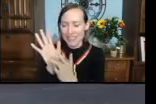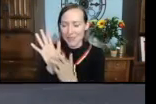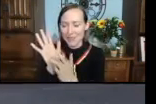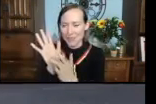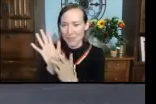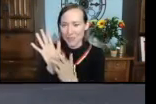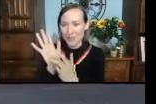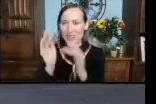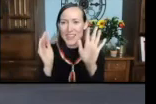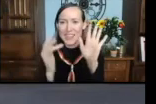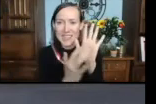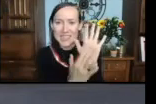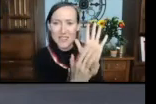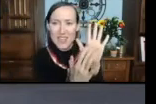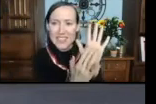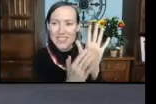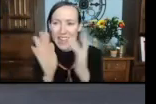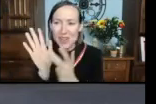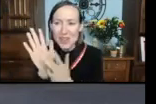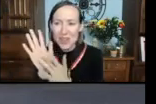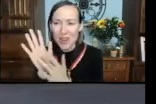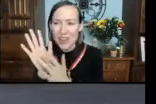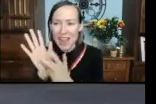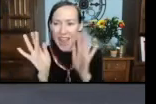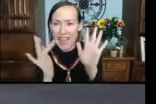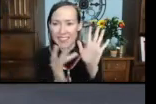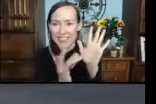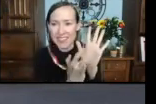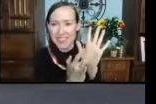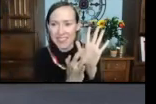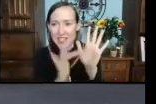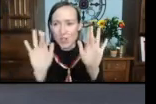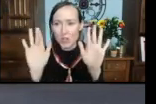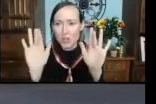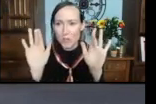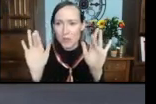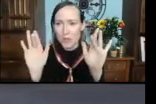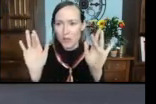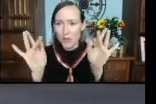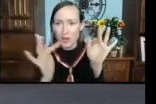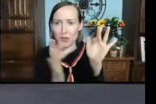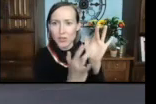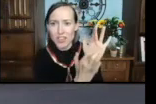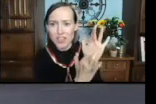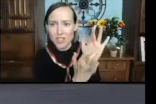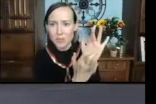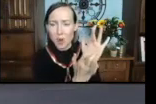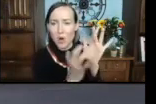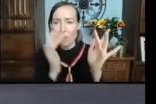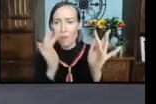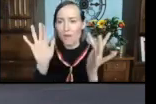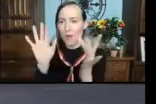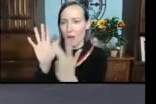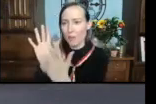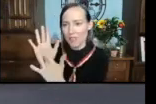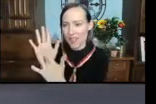this. Because of his nail-scarred hands. So use your middle finger to touch the palm